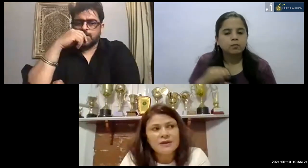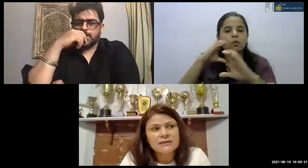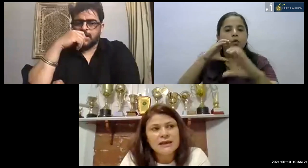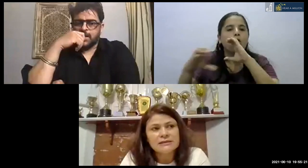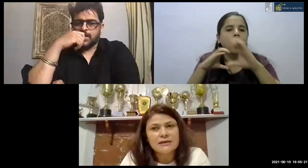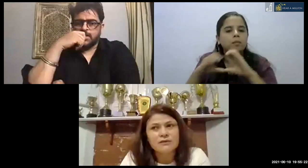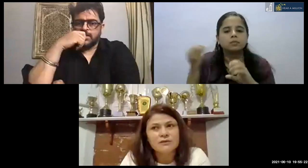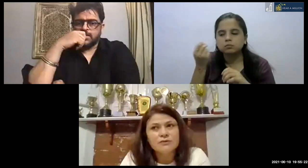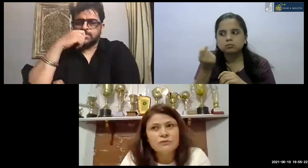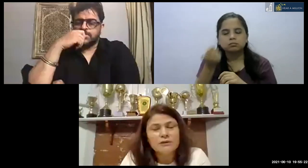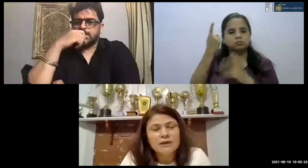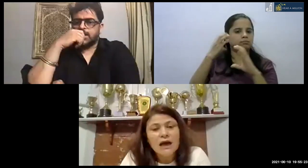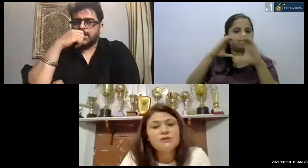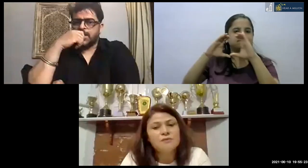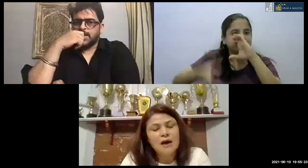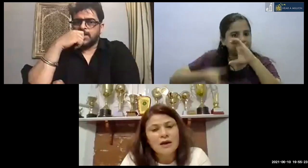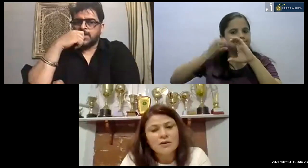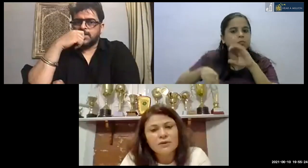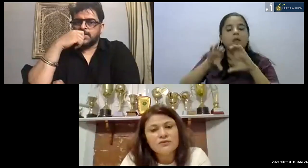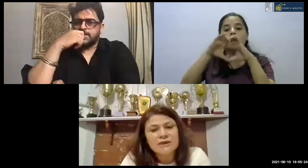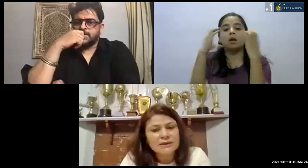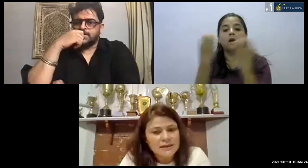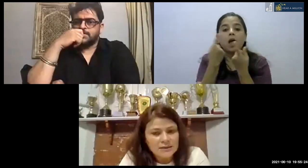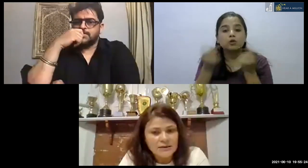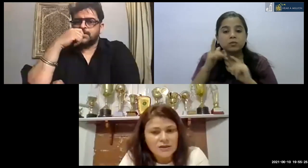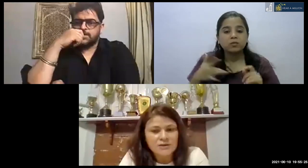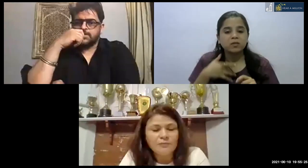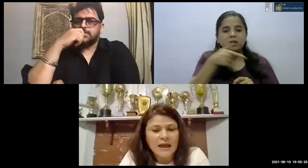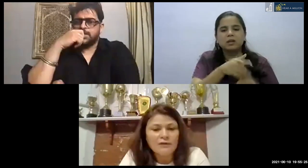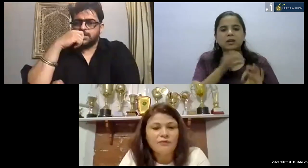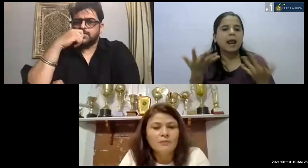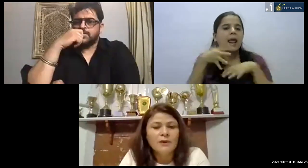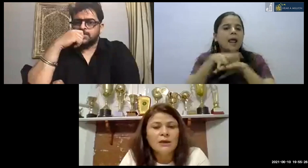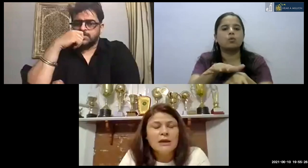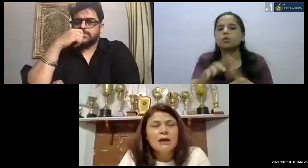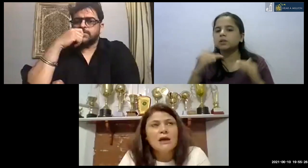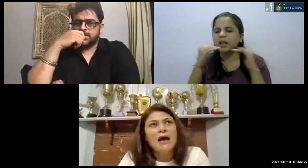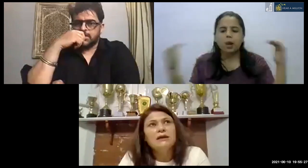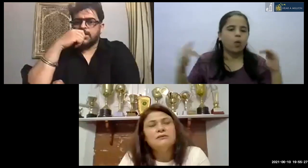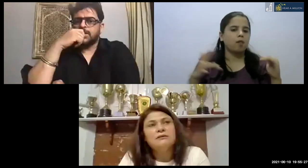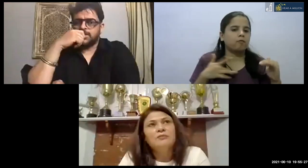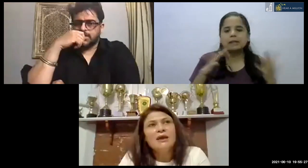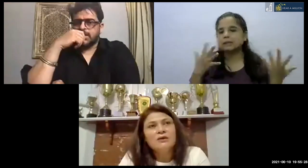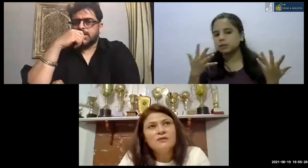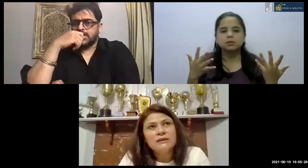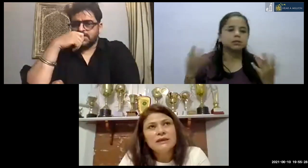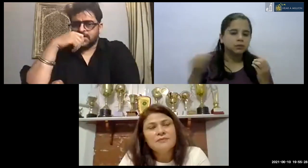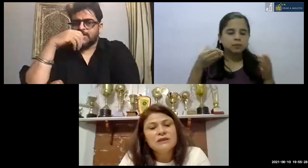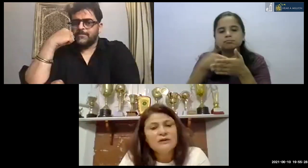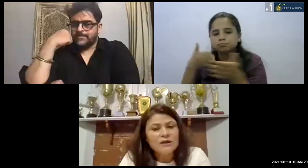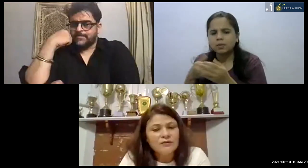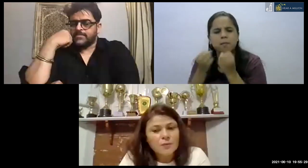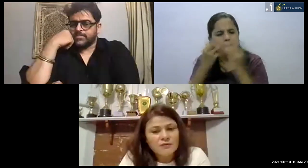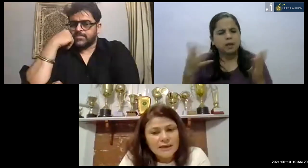communication gap, in the sense that the classroom are not treated as an inclusive platform. And many of the